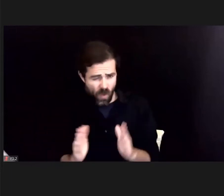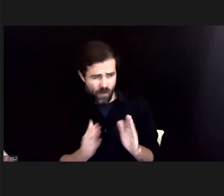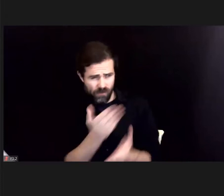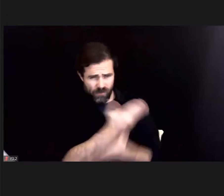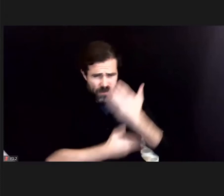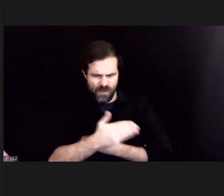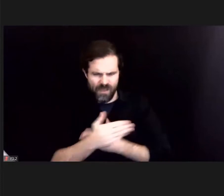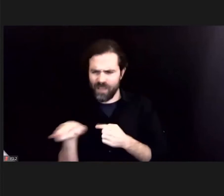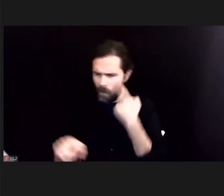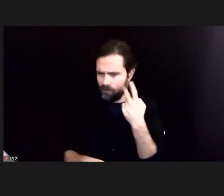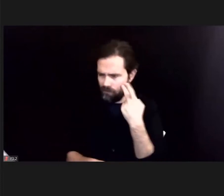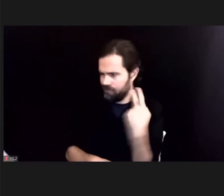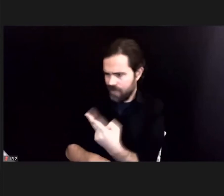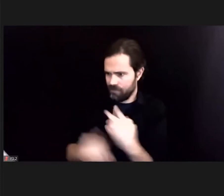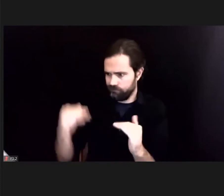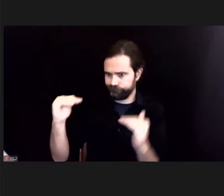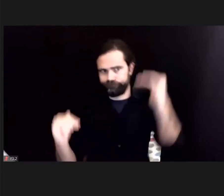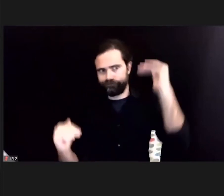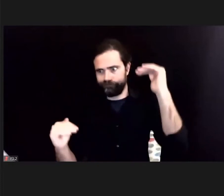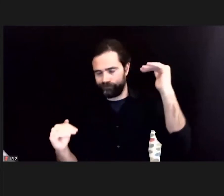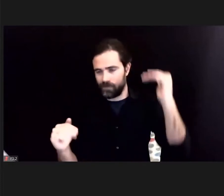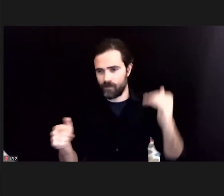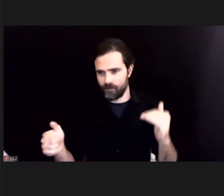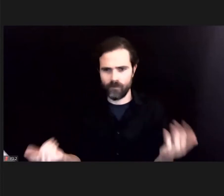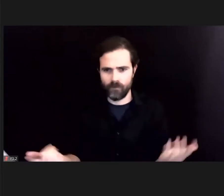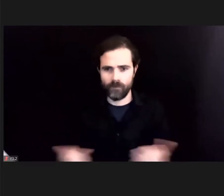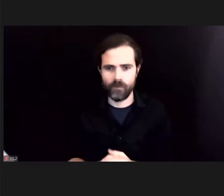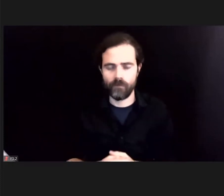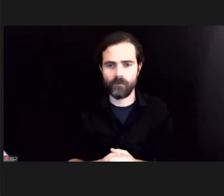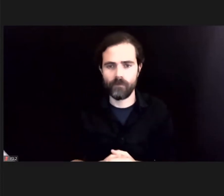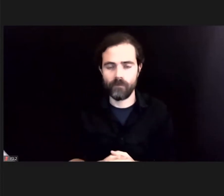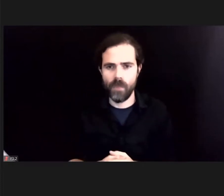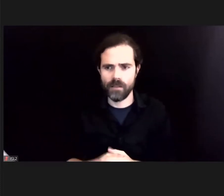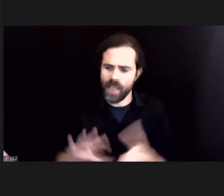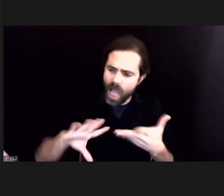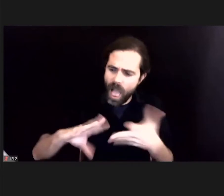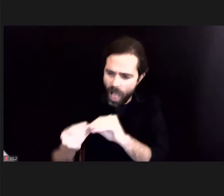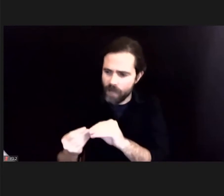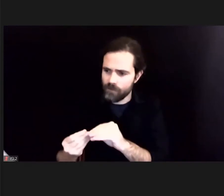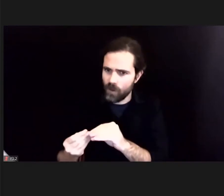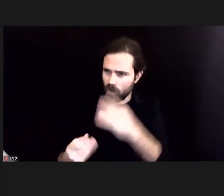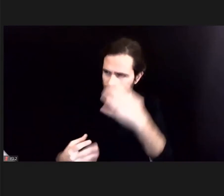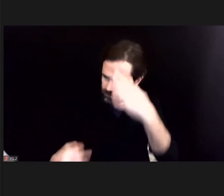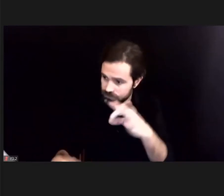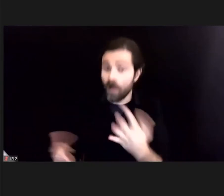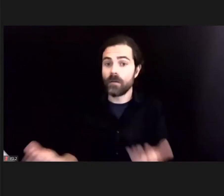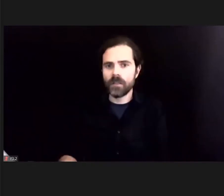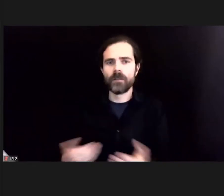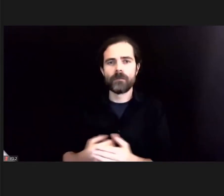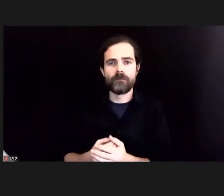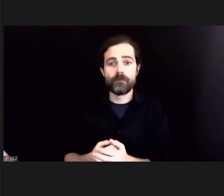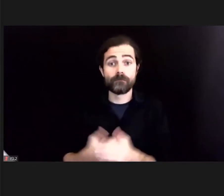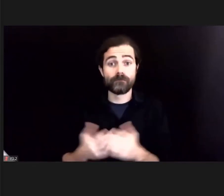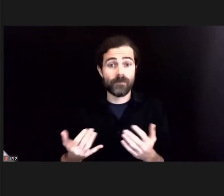also, as a means of reasonable accommodation, was not possible before. The pandemic made this possible,